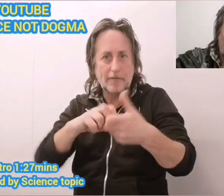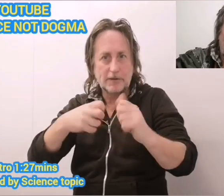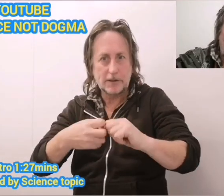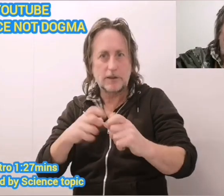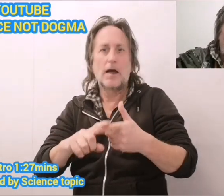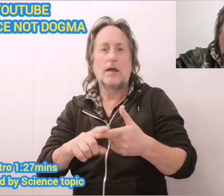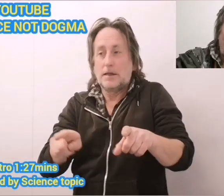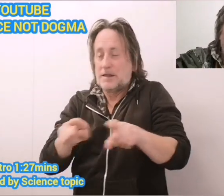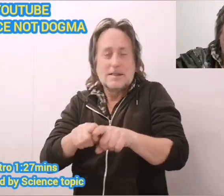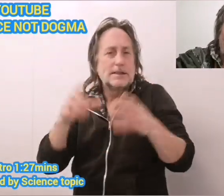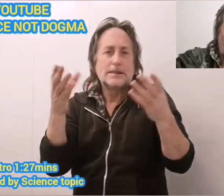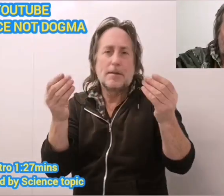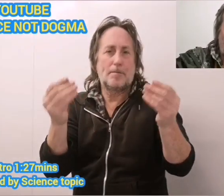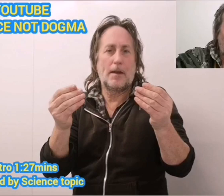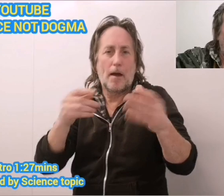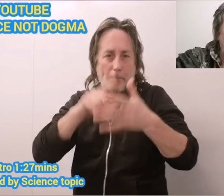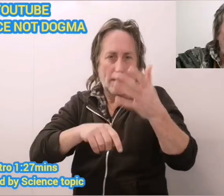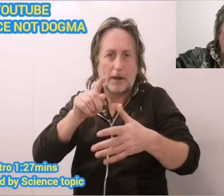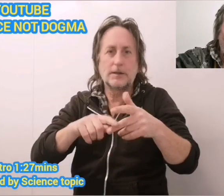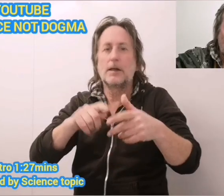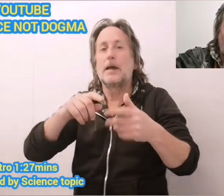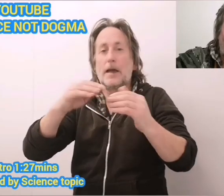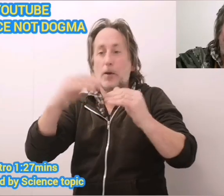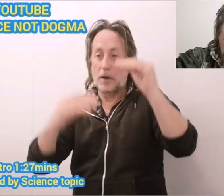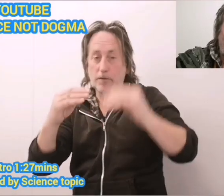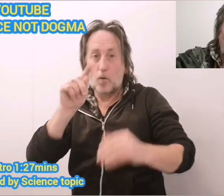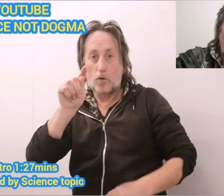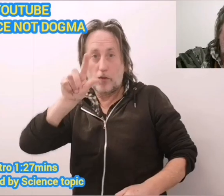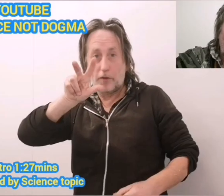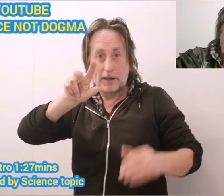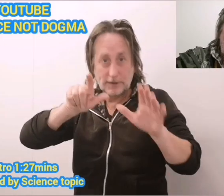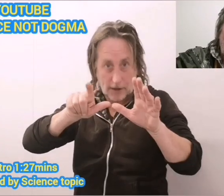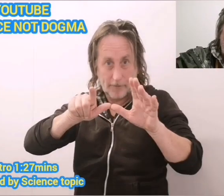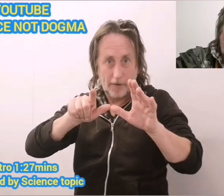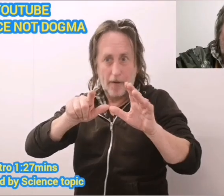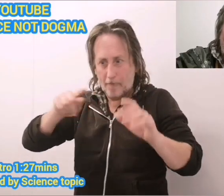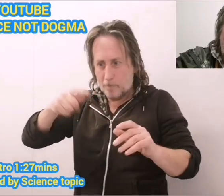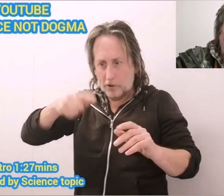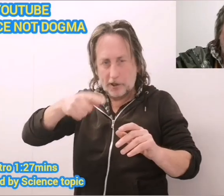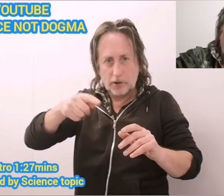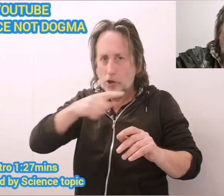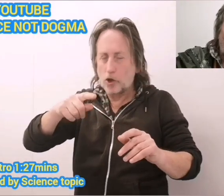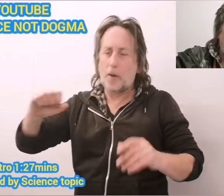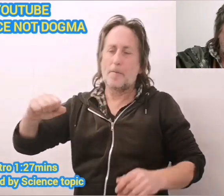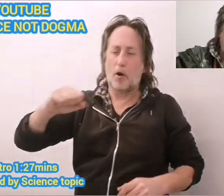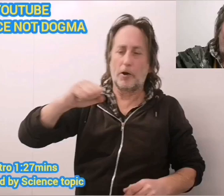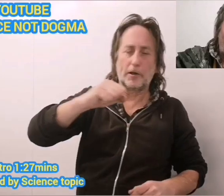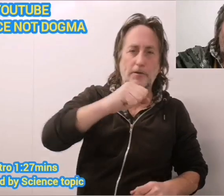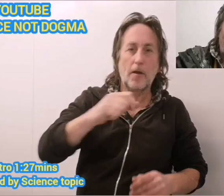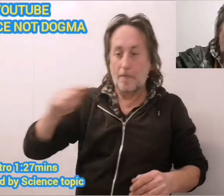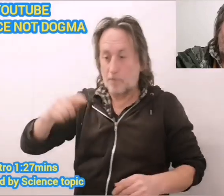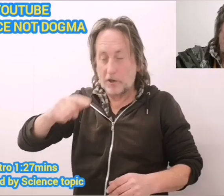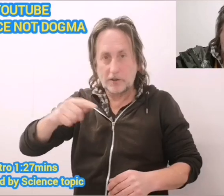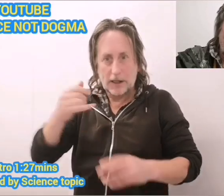everything in physics with clear, simple mathematics. The equations of 137 being vortex equations. They're not particles, they